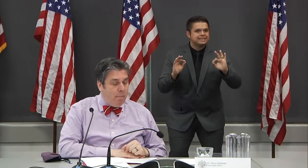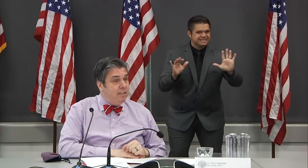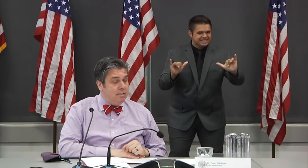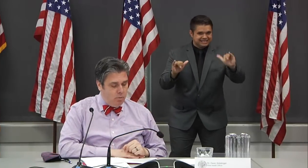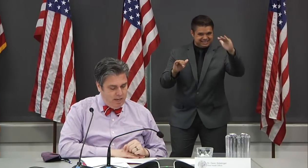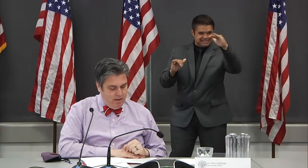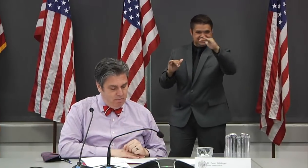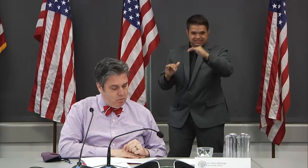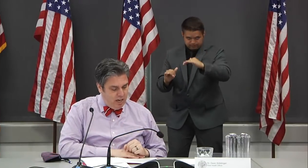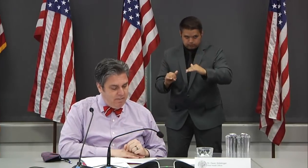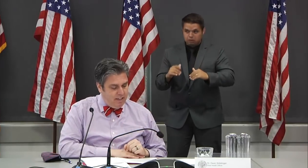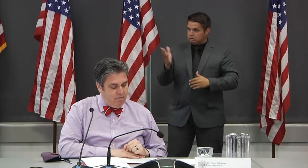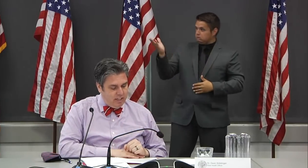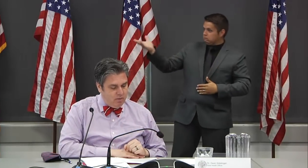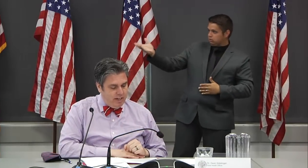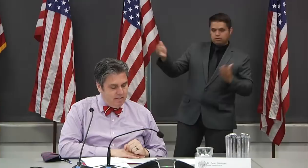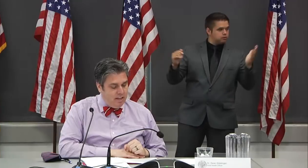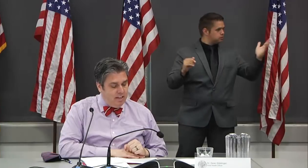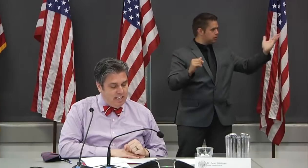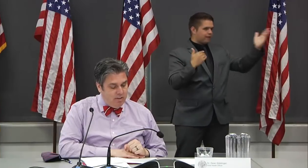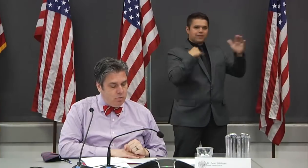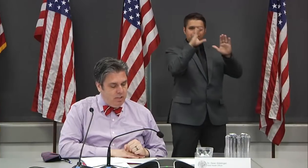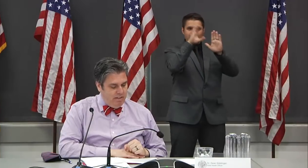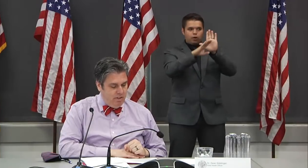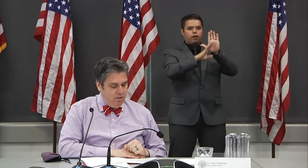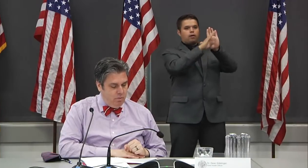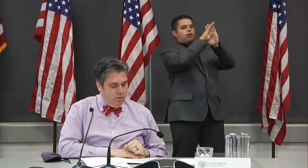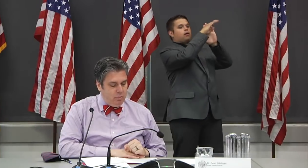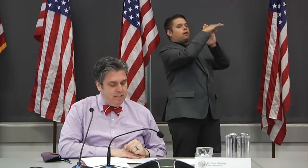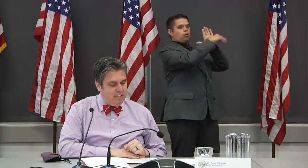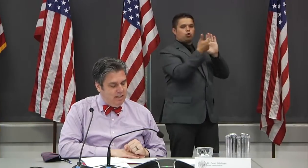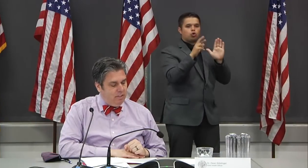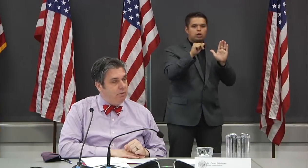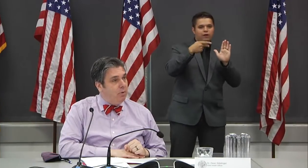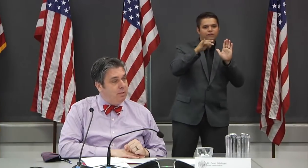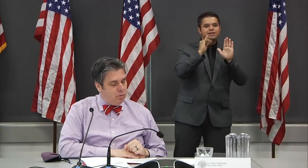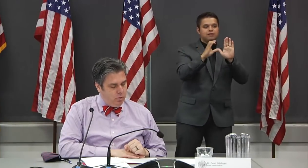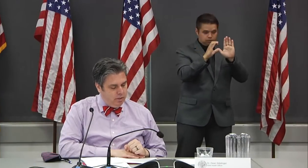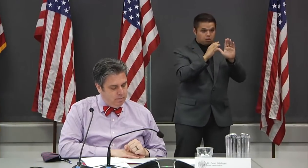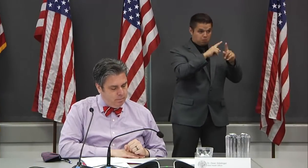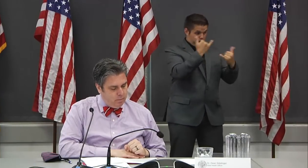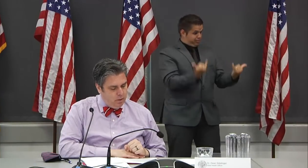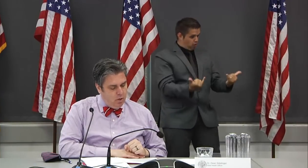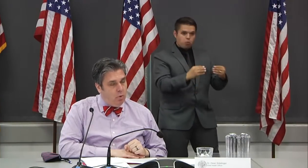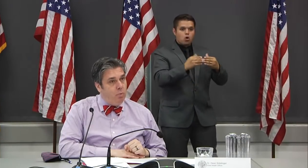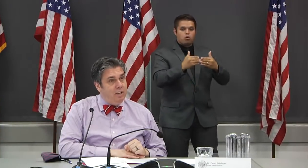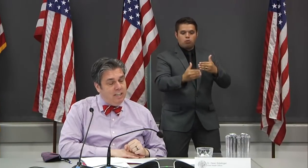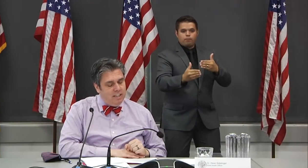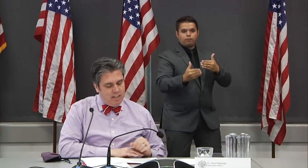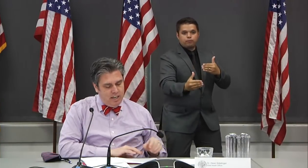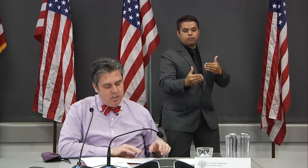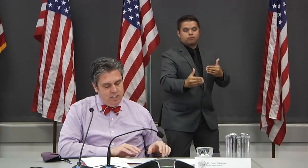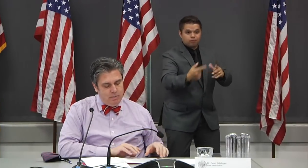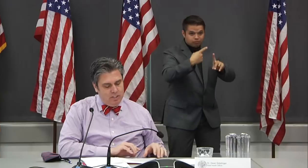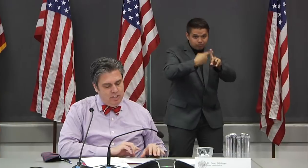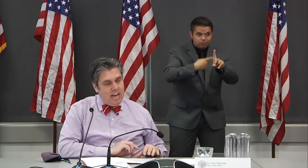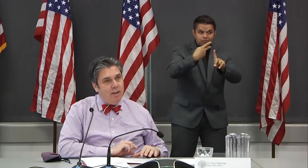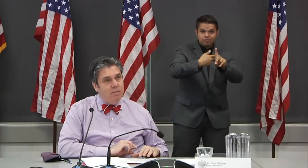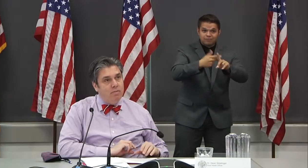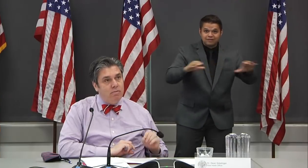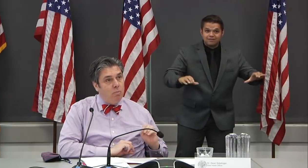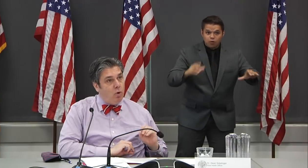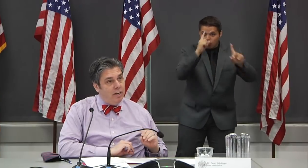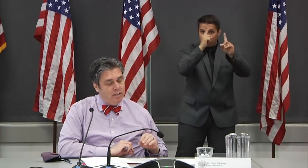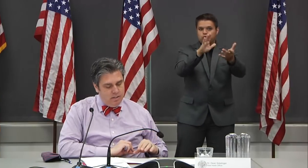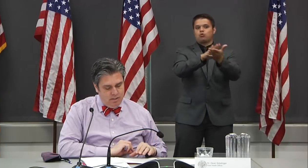still months away from driving infection rates down to a level which we could safely reopen schools. We need to cut our transmission